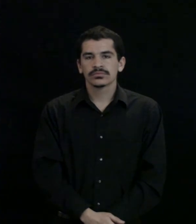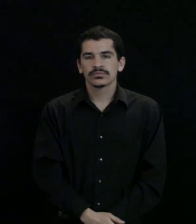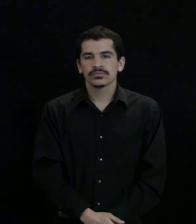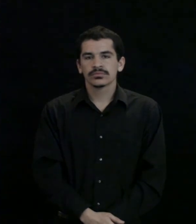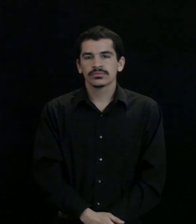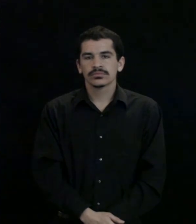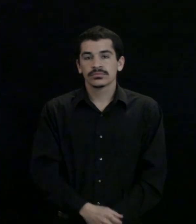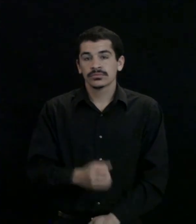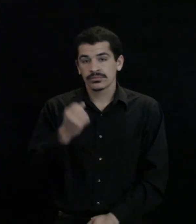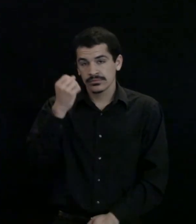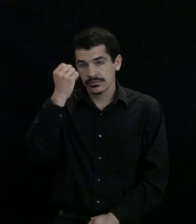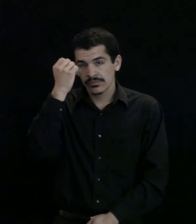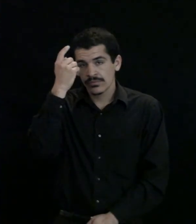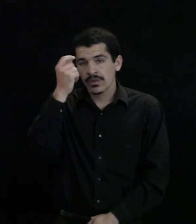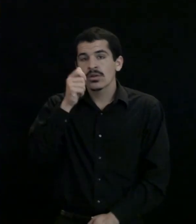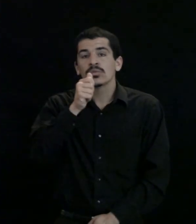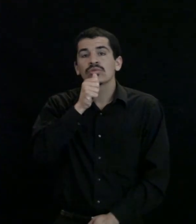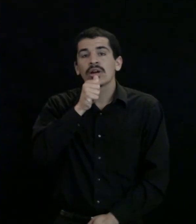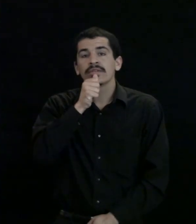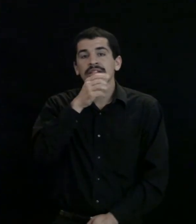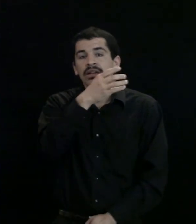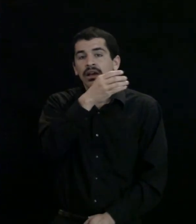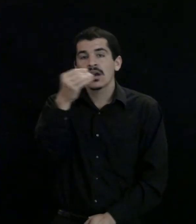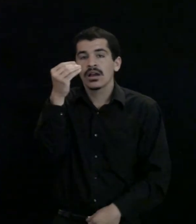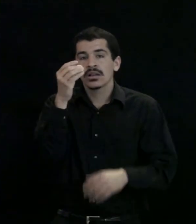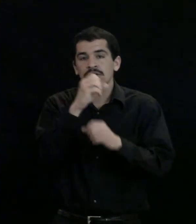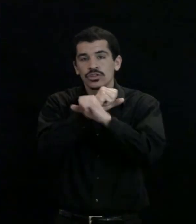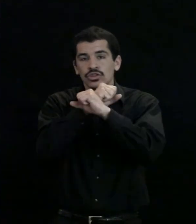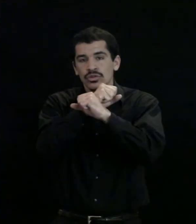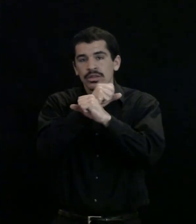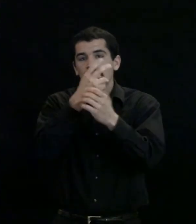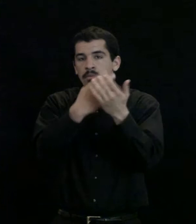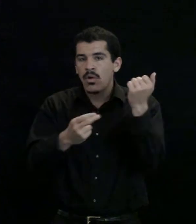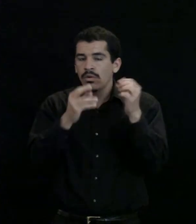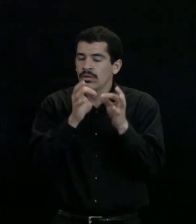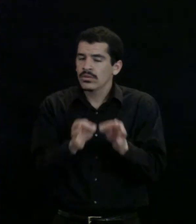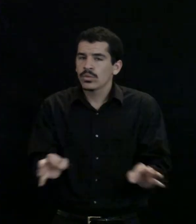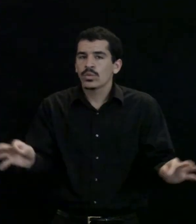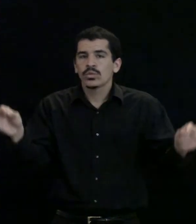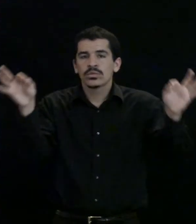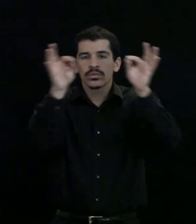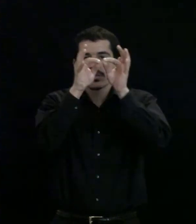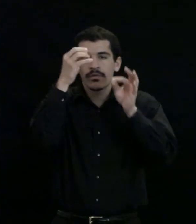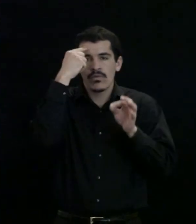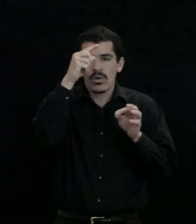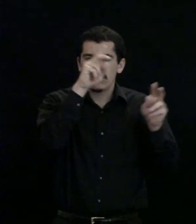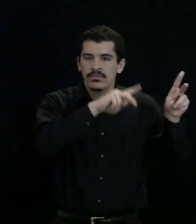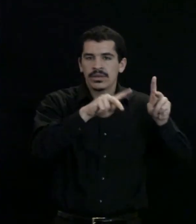Privacy and security are critical for the residents.